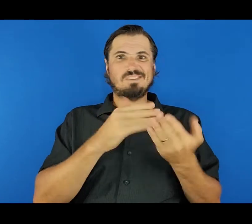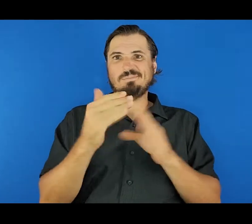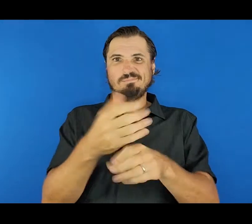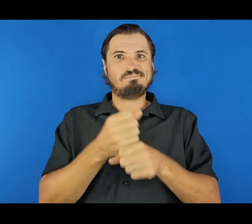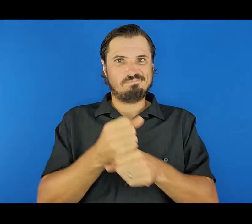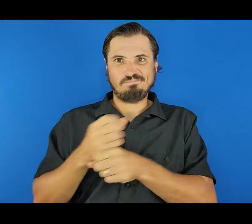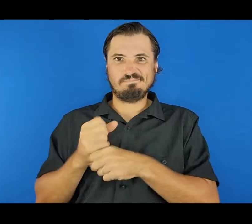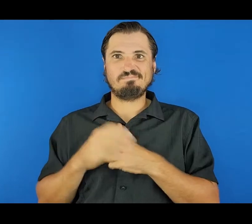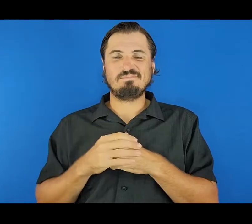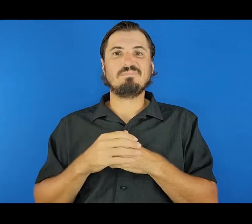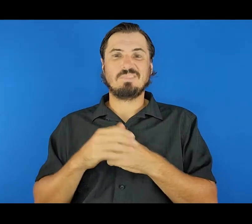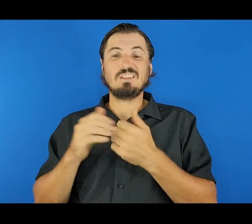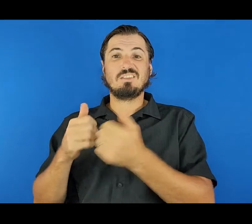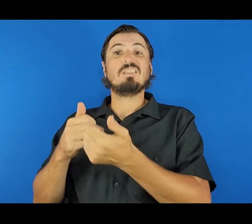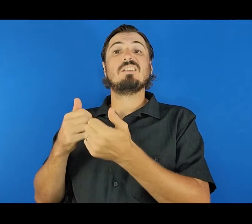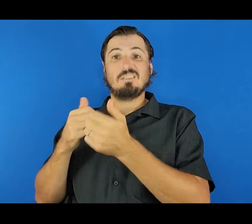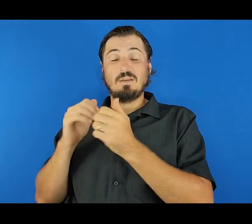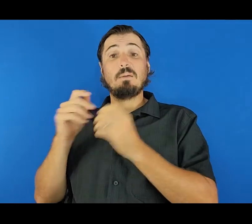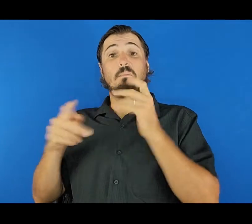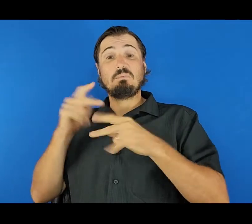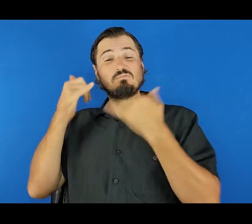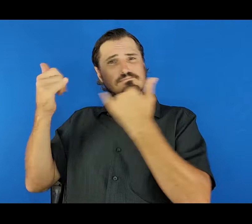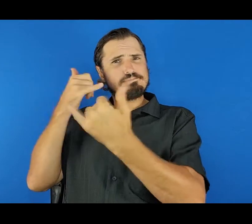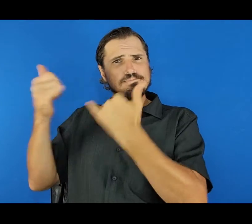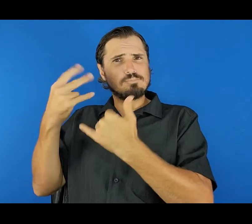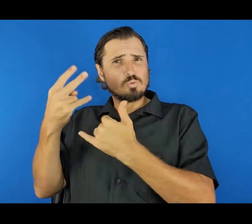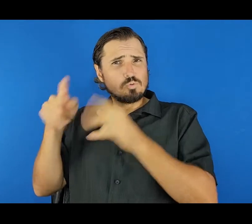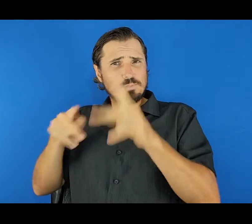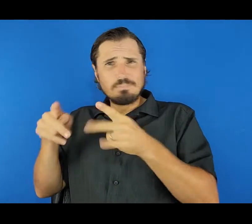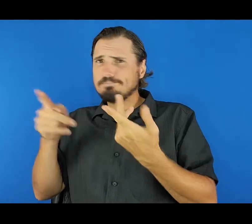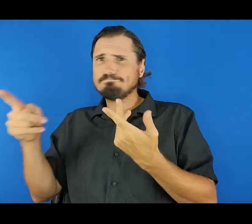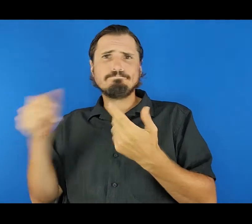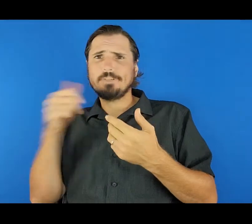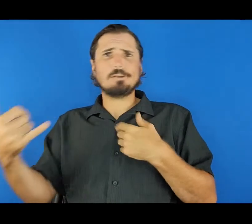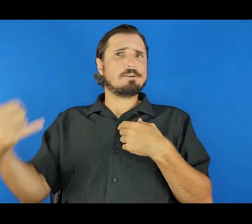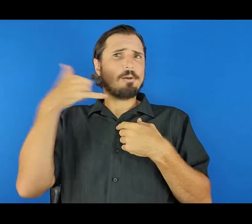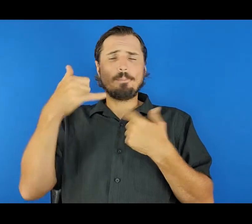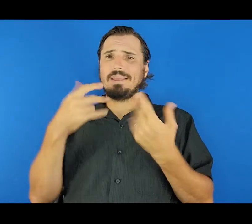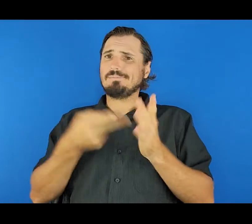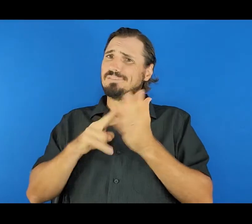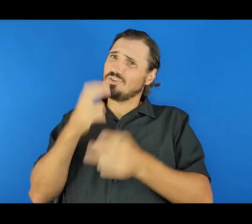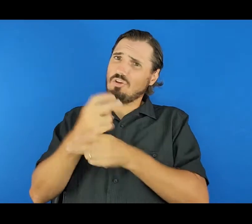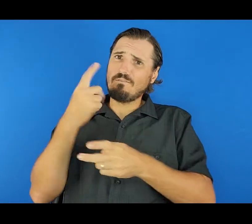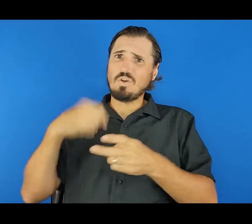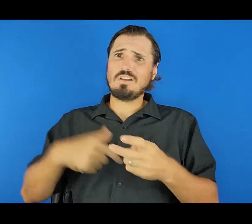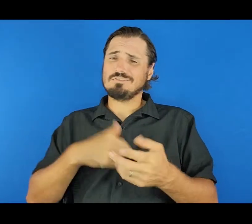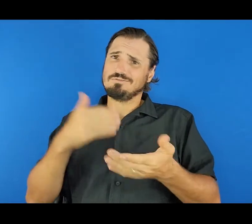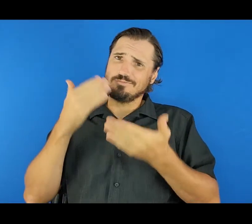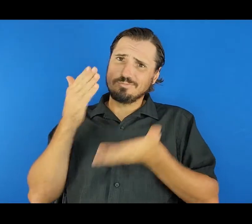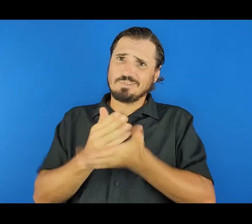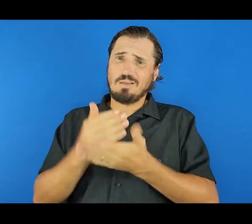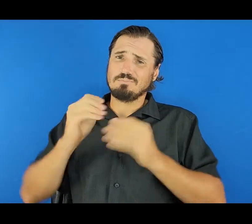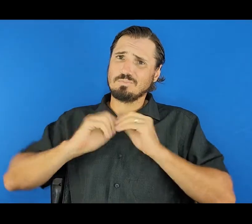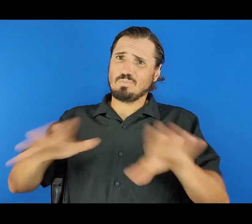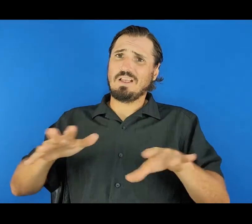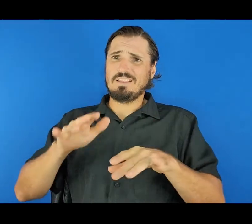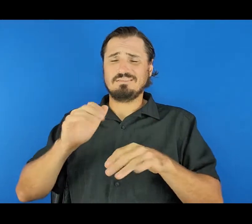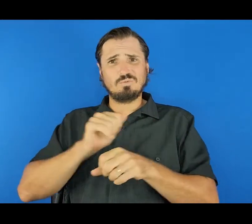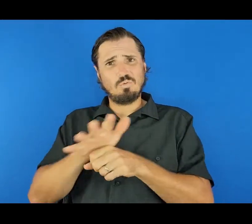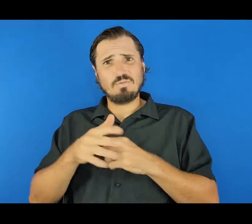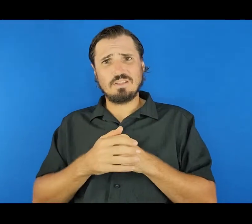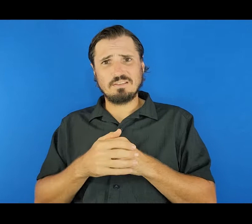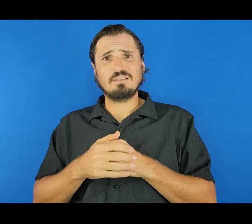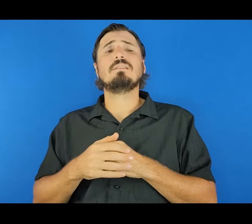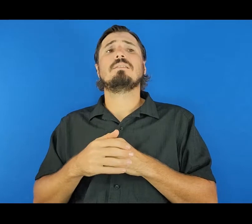considered community acquired. Contact tracers have been unable to get information from 2 of today's cases, hurting our ability to stop the spread of